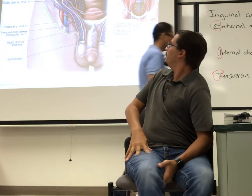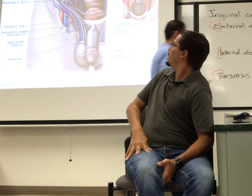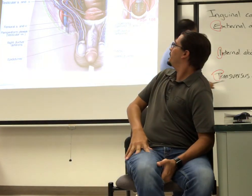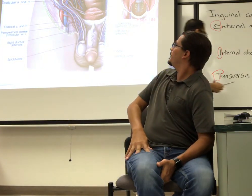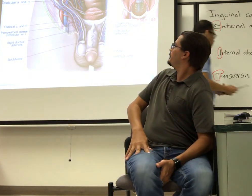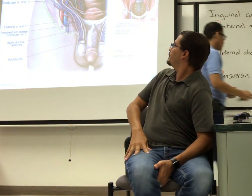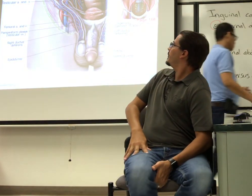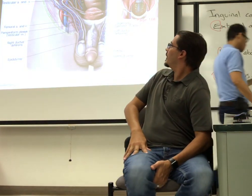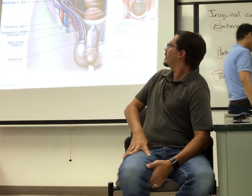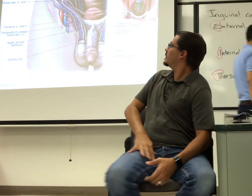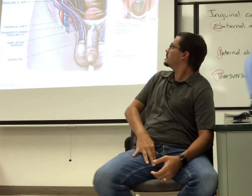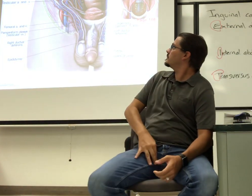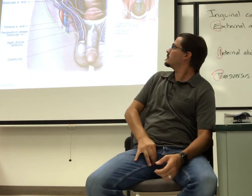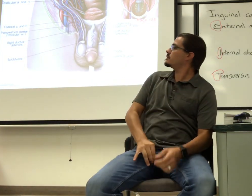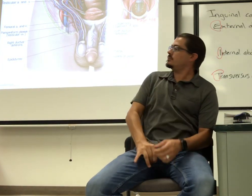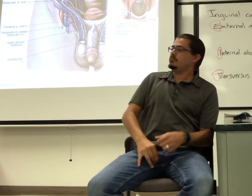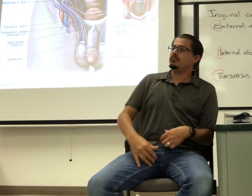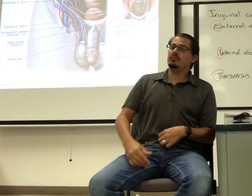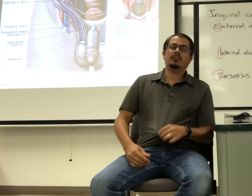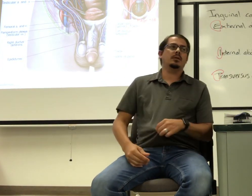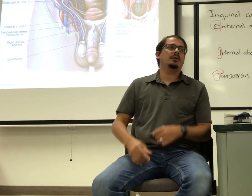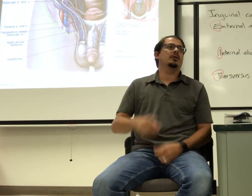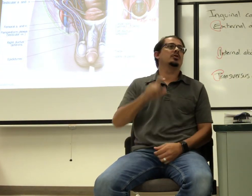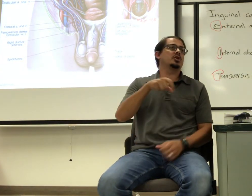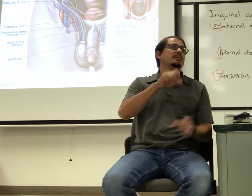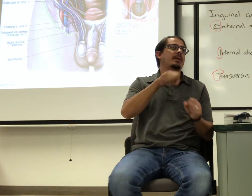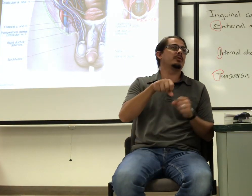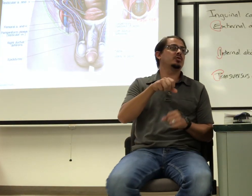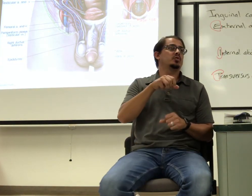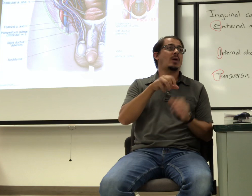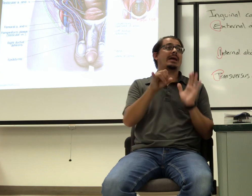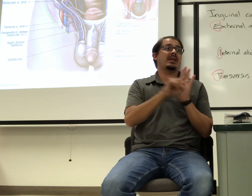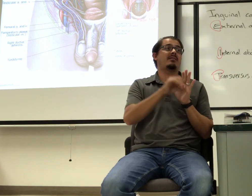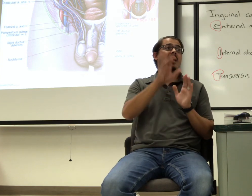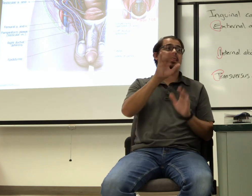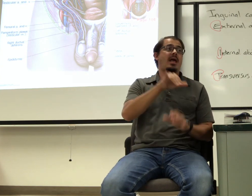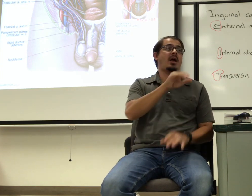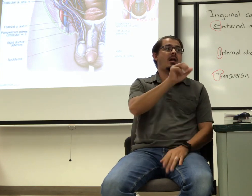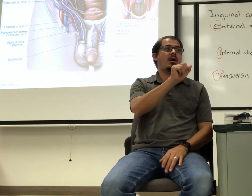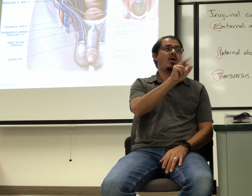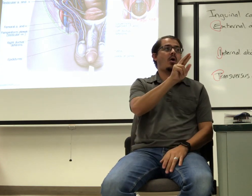So you should know, you should be able to identify that artery